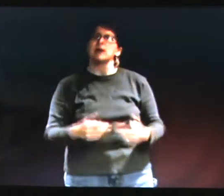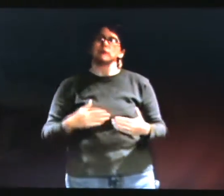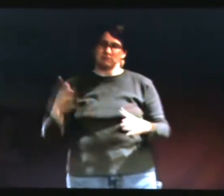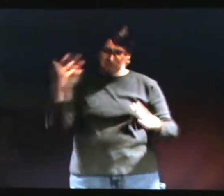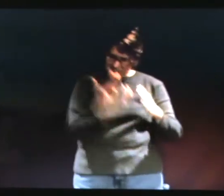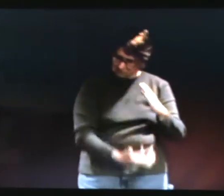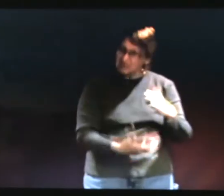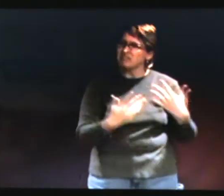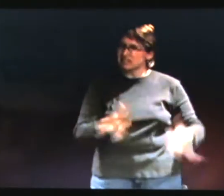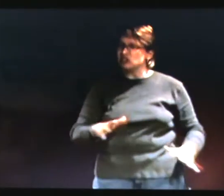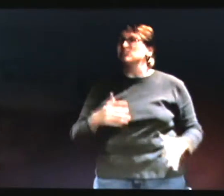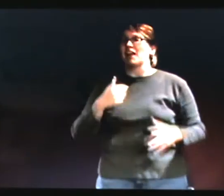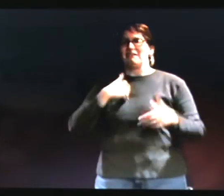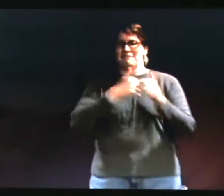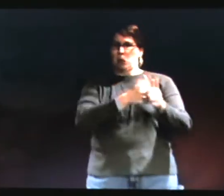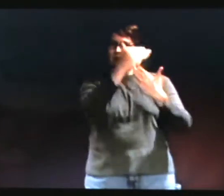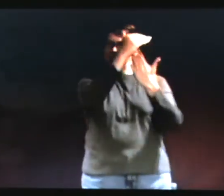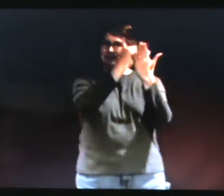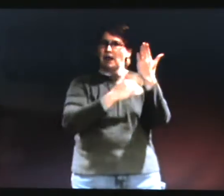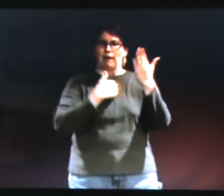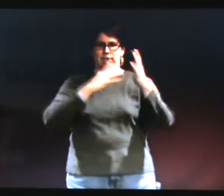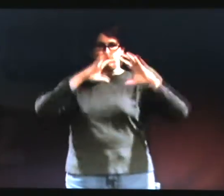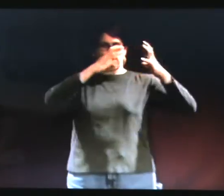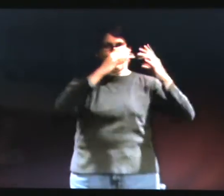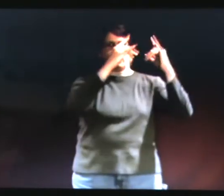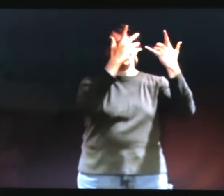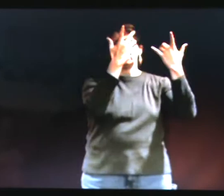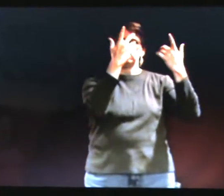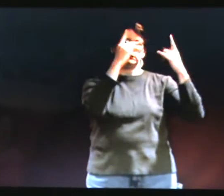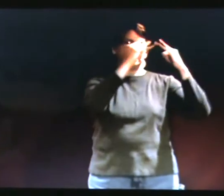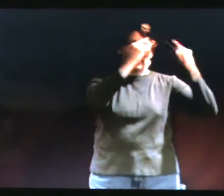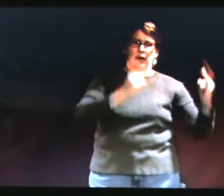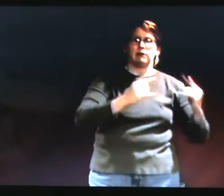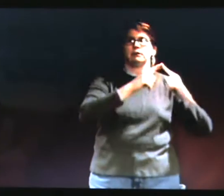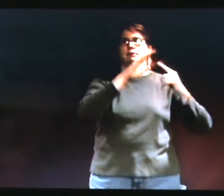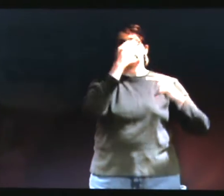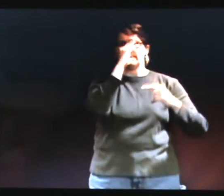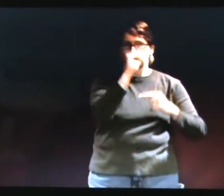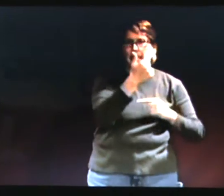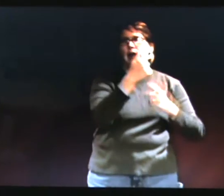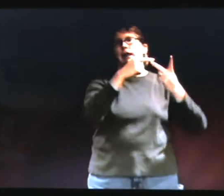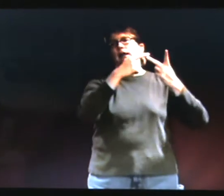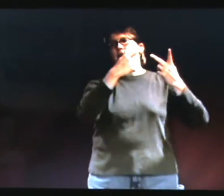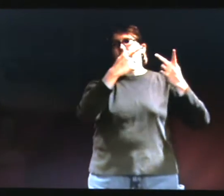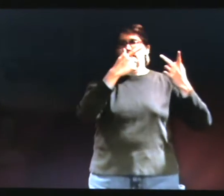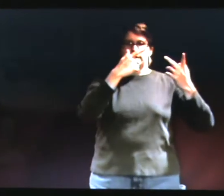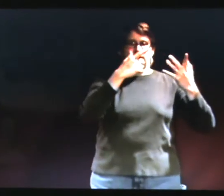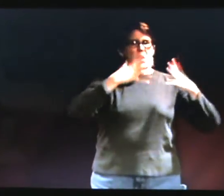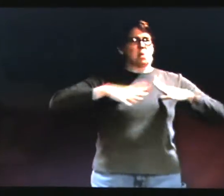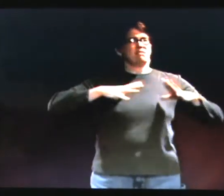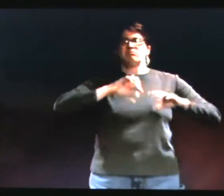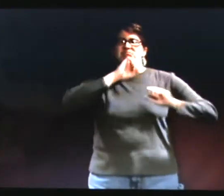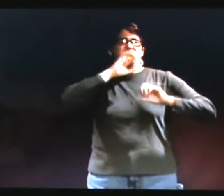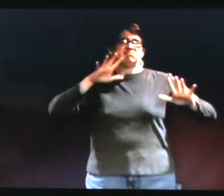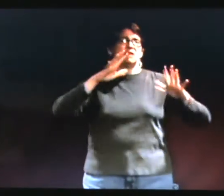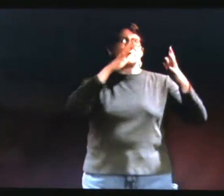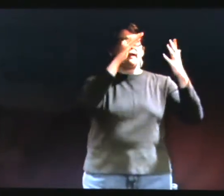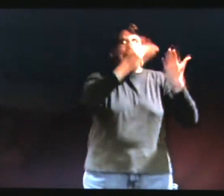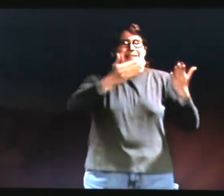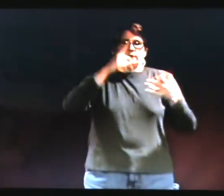And it gets holes in there from being used and worn. So we have the tent in the bag, sleeping bags. We don't put clothes